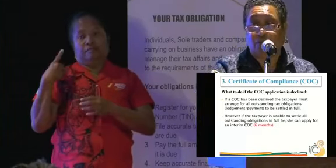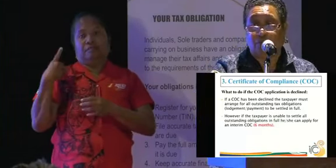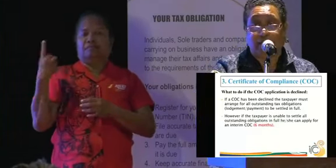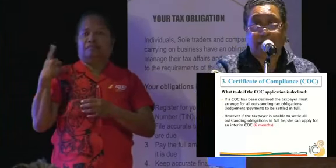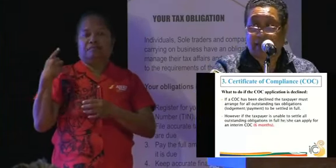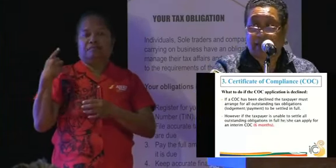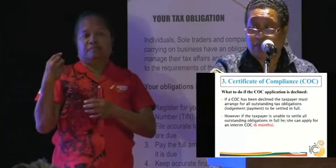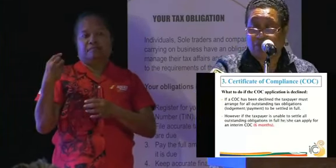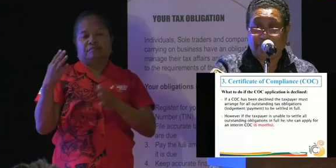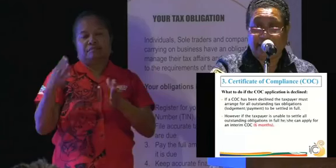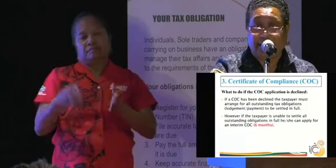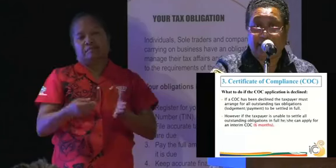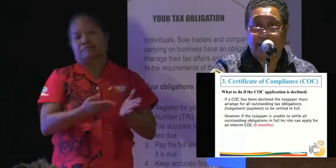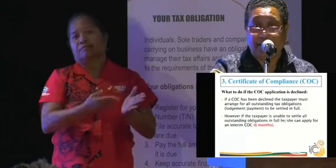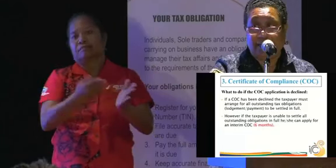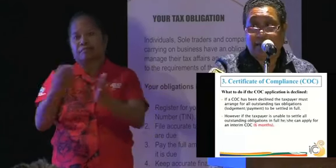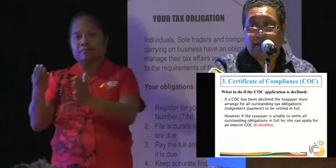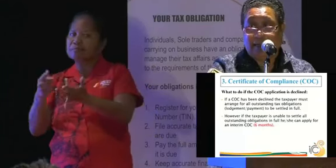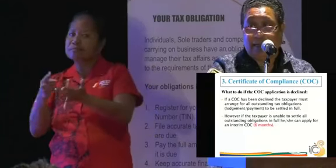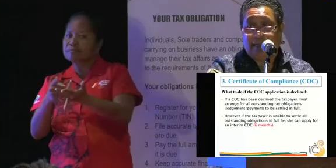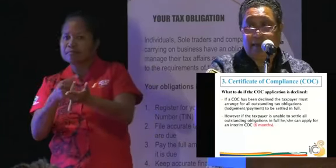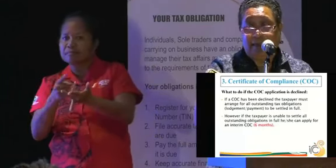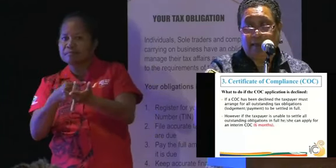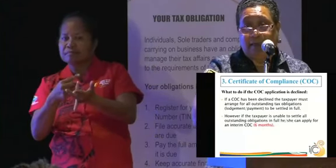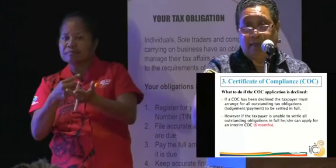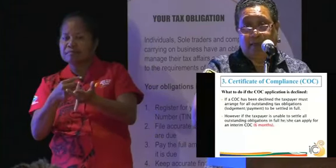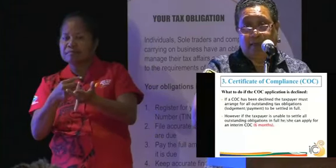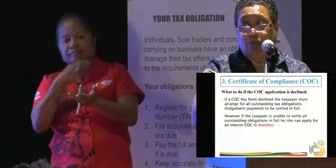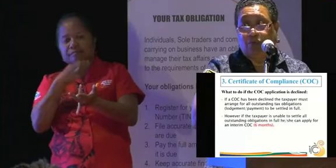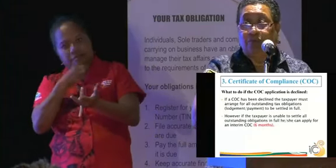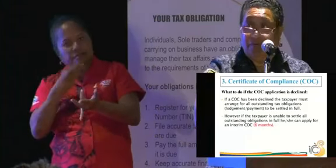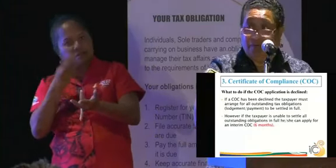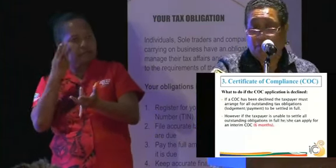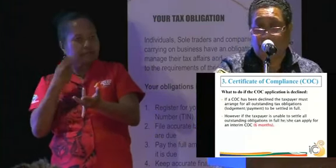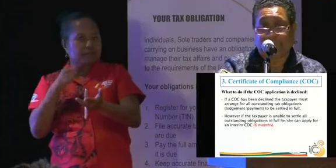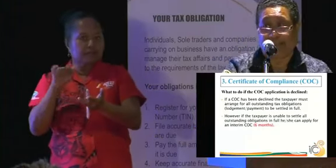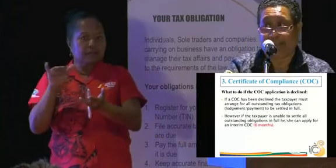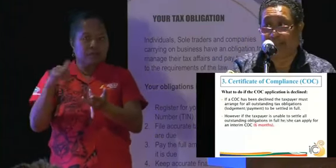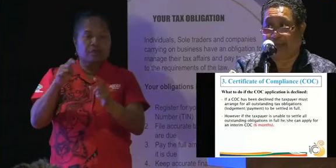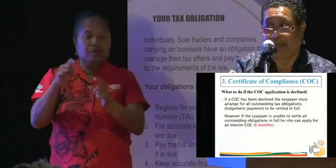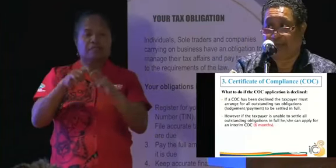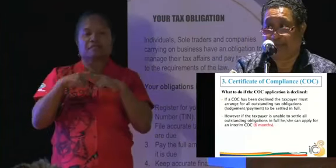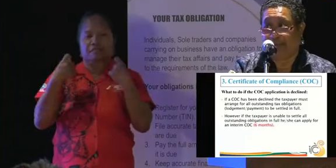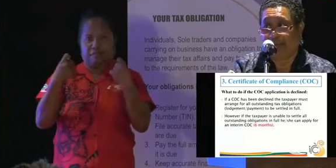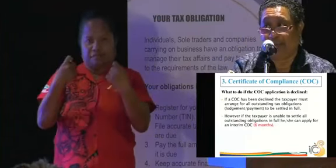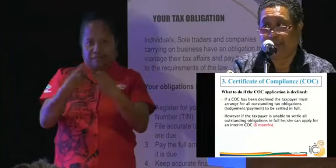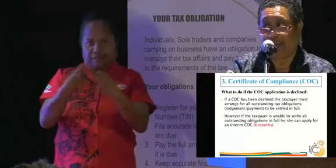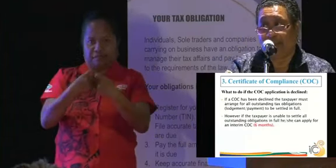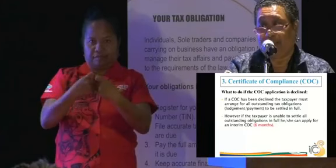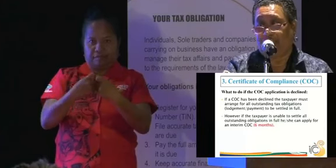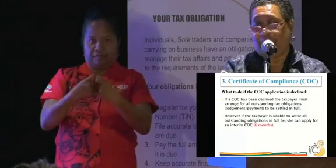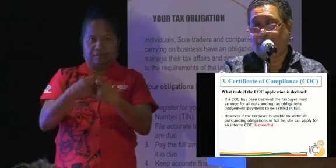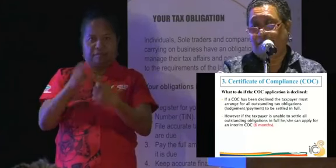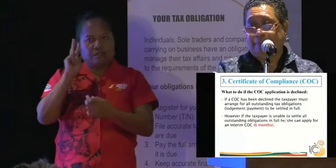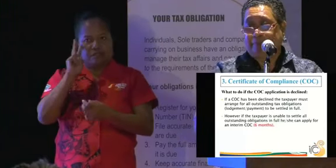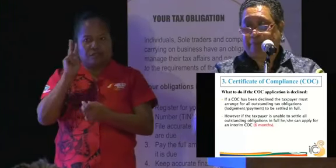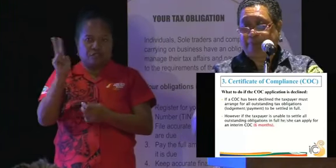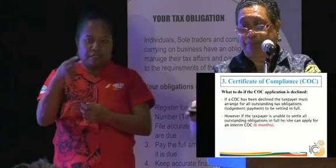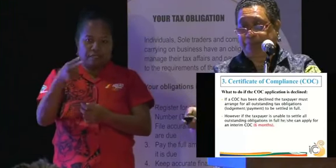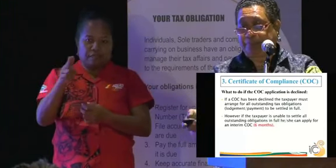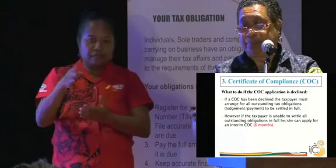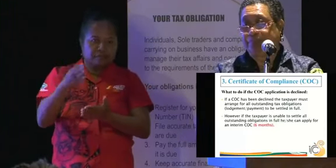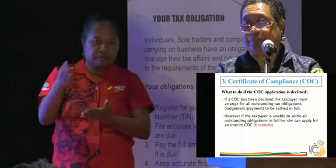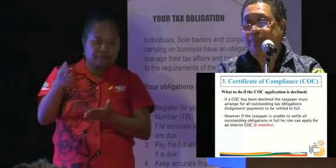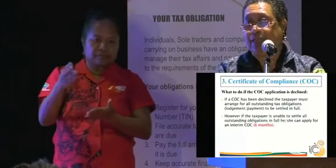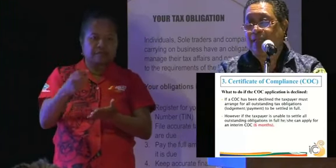referred to a case officer in DLED to review your tax accounts. Okay.